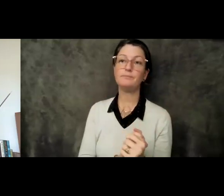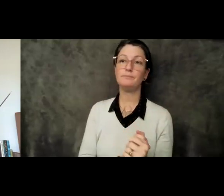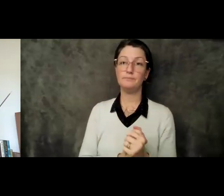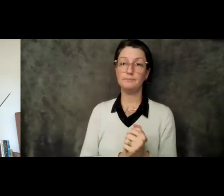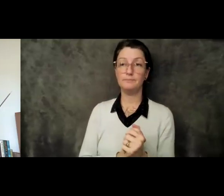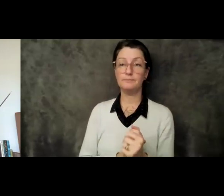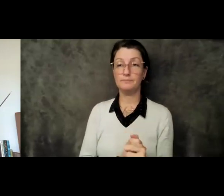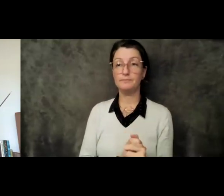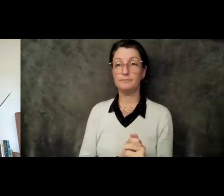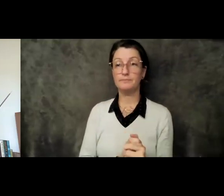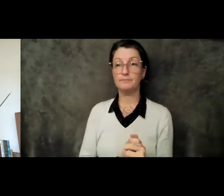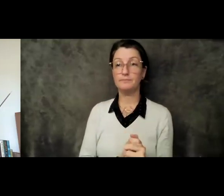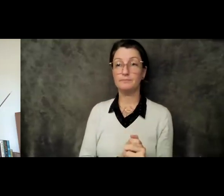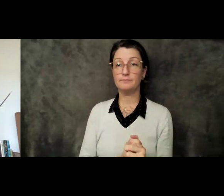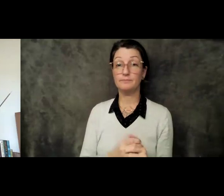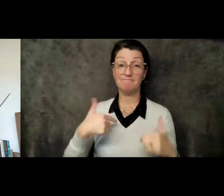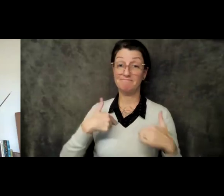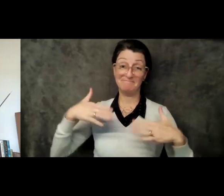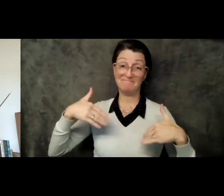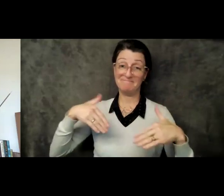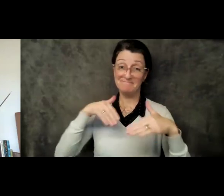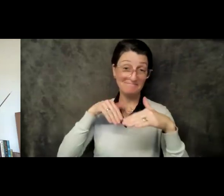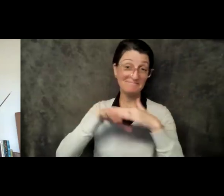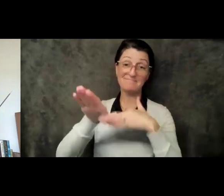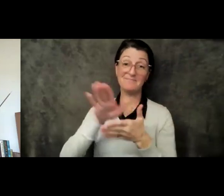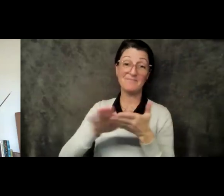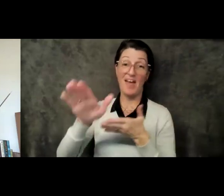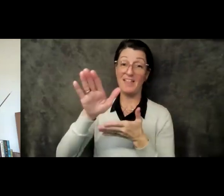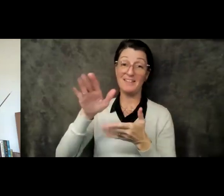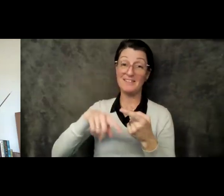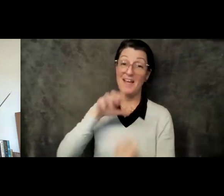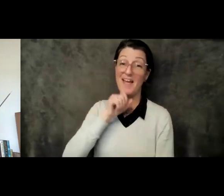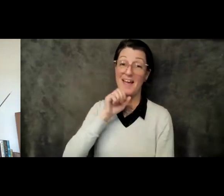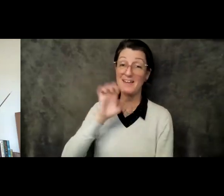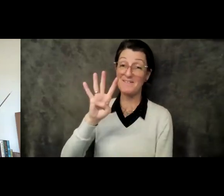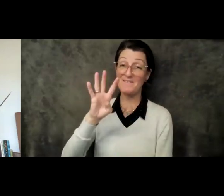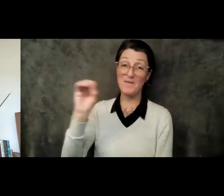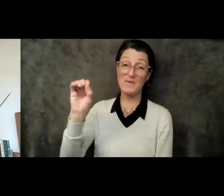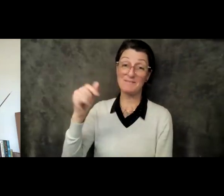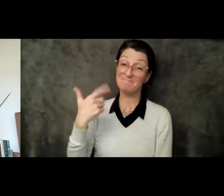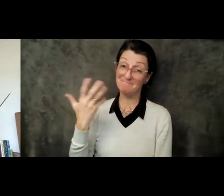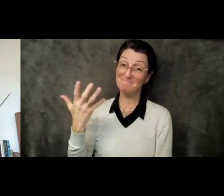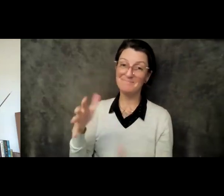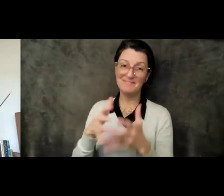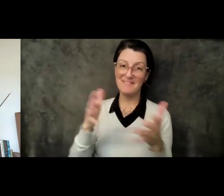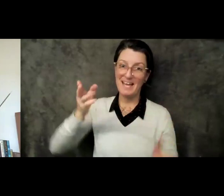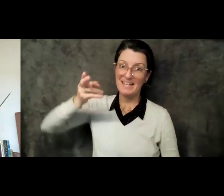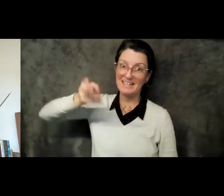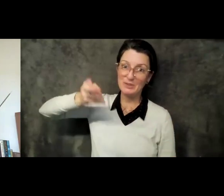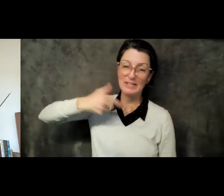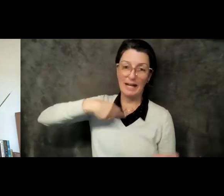It was written, I had not even gone to college yet. I didn't even go to college until I was almost 40. So there's a lot of history before